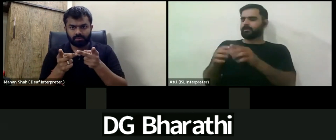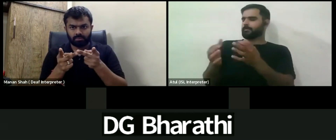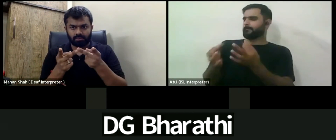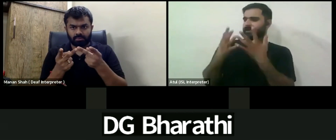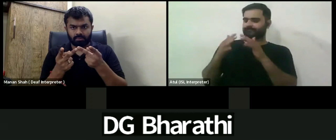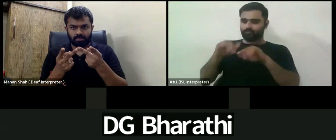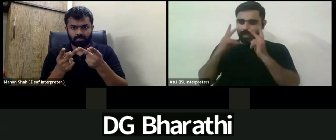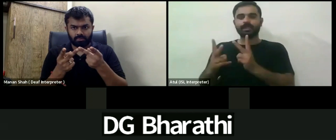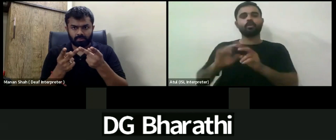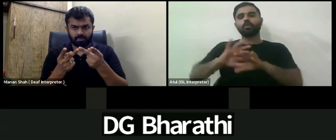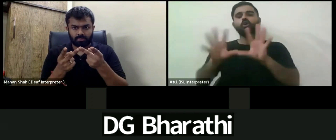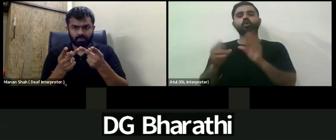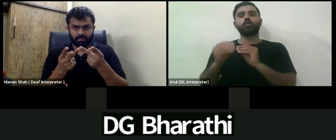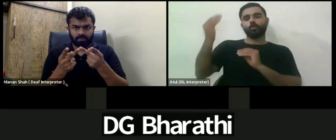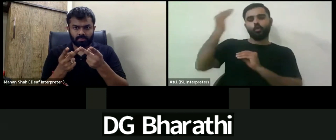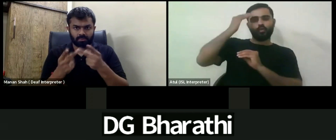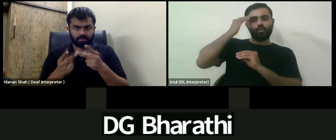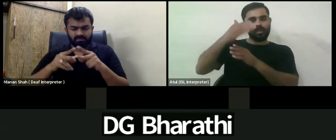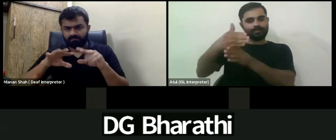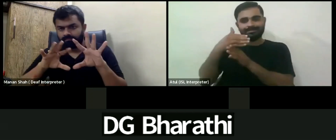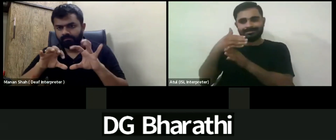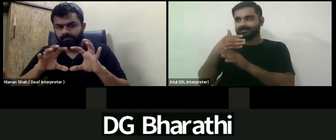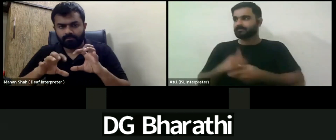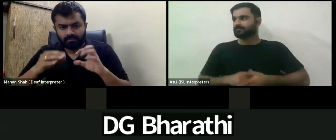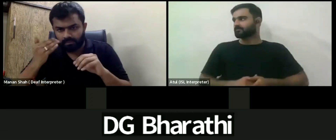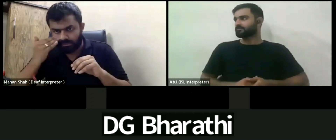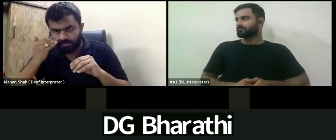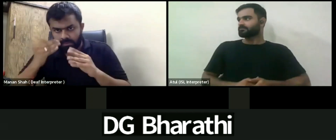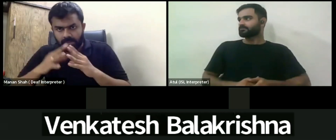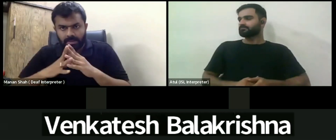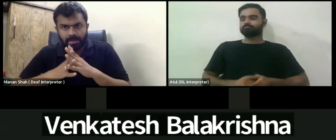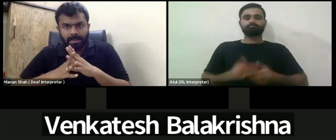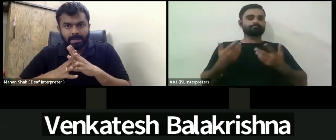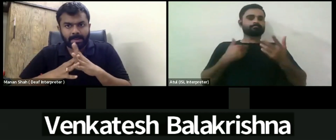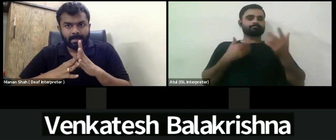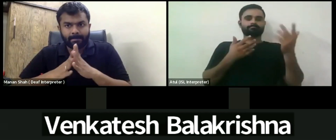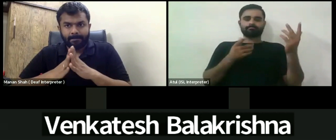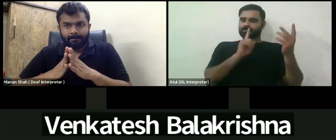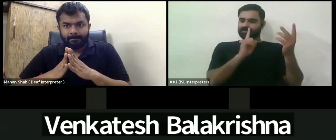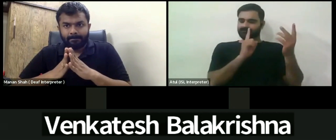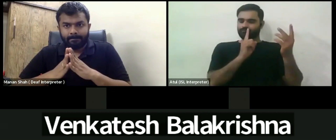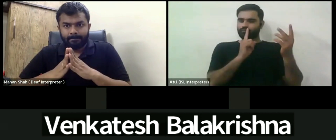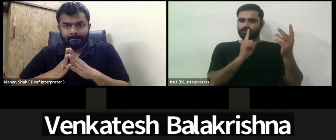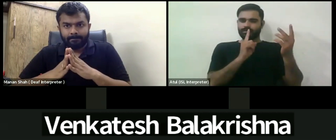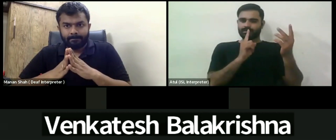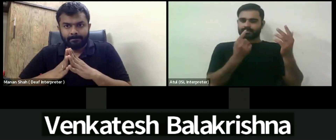all their knowledge on them. That's my fear. No, 1 minute. See,